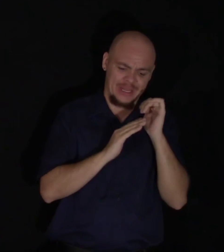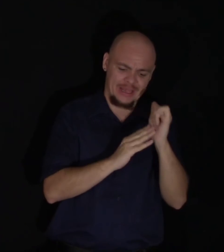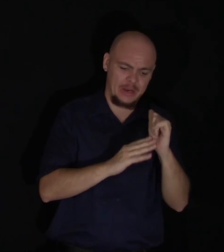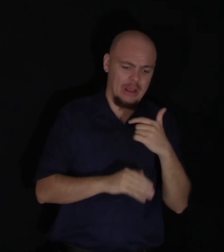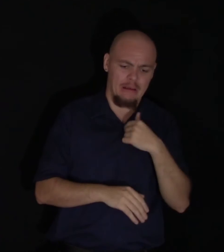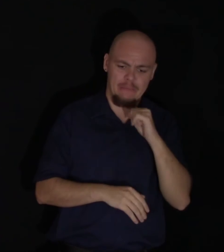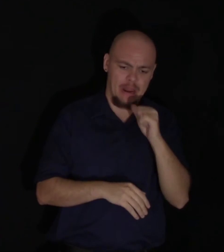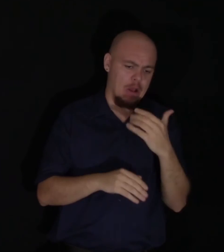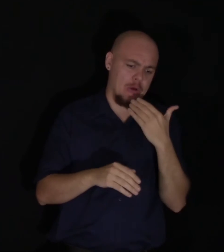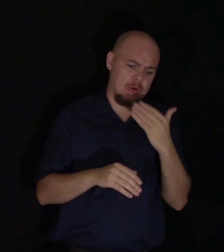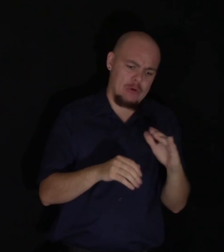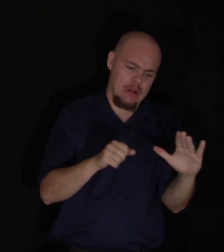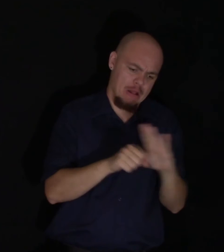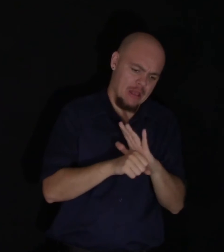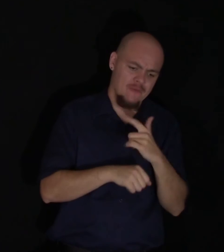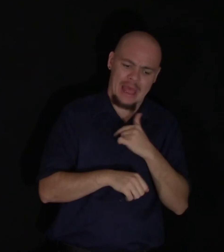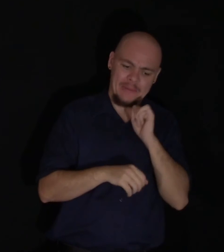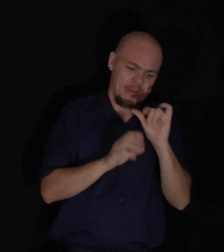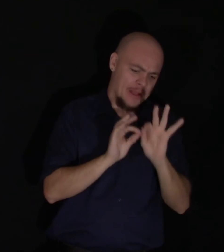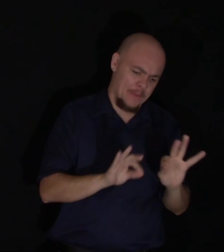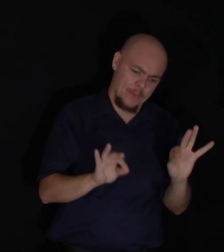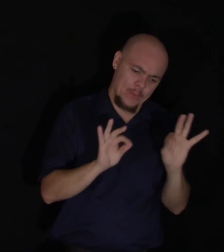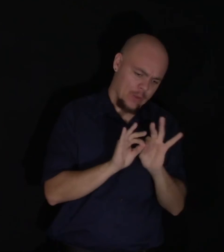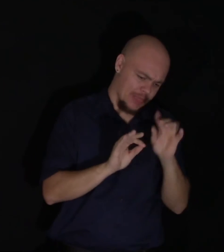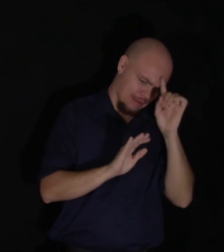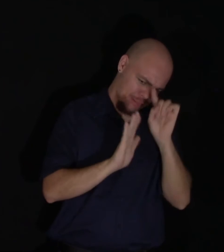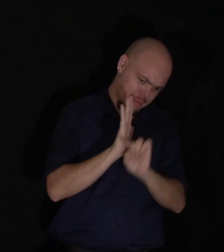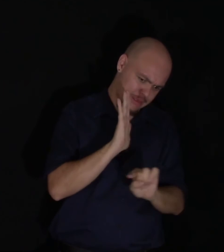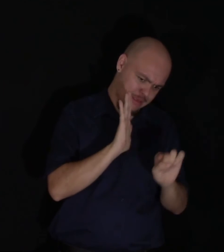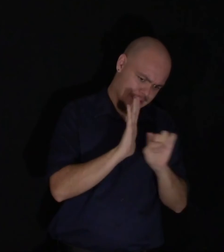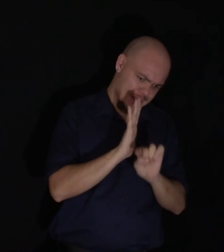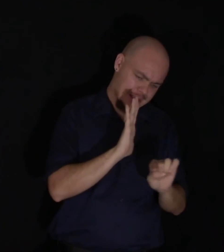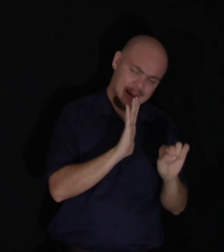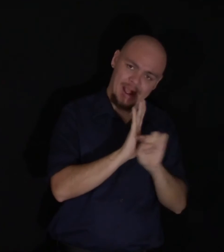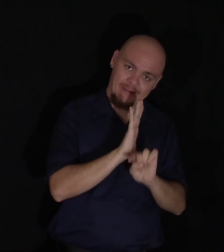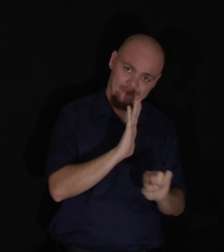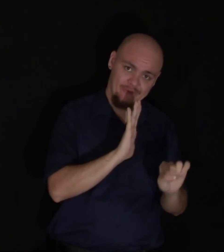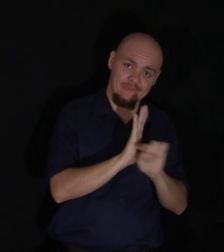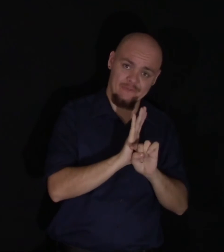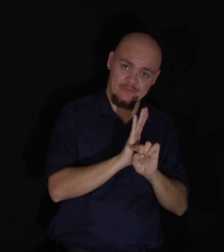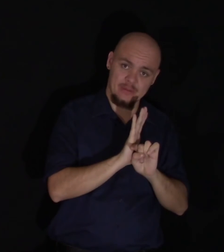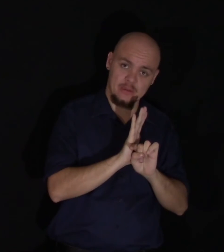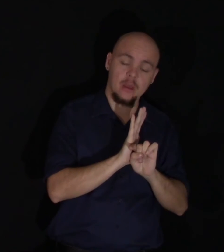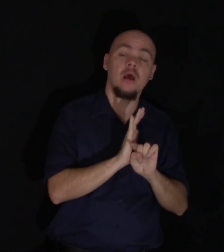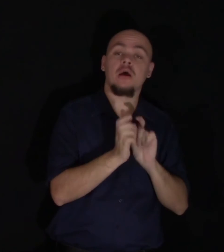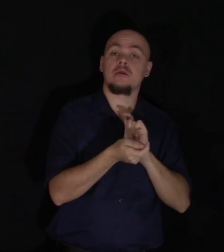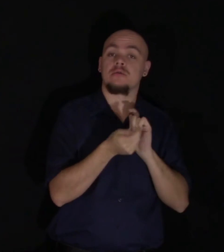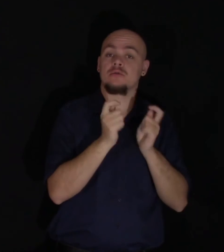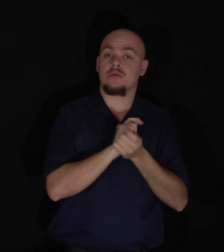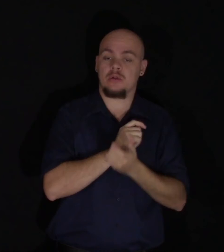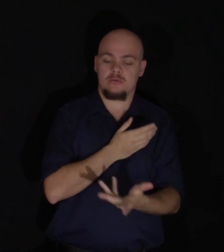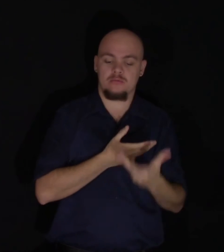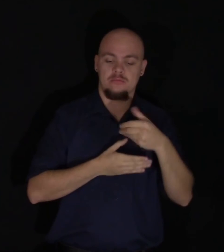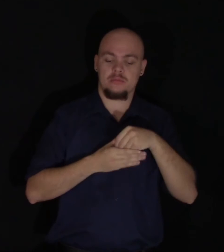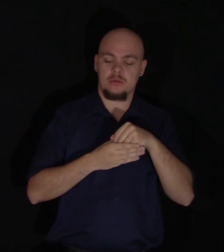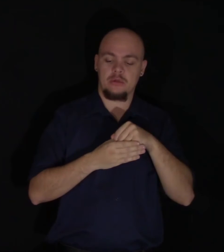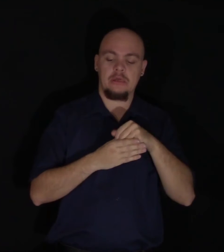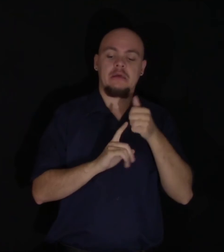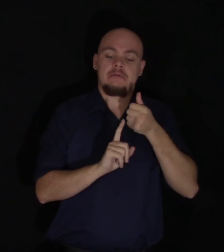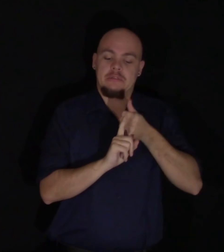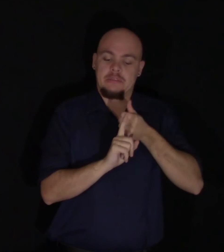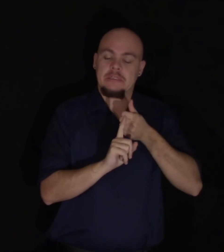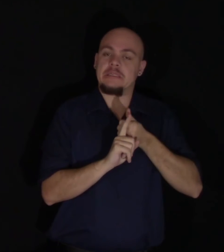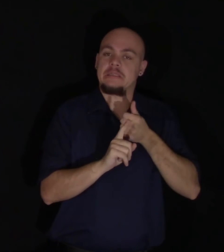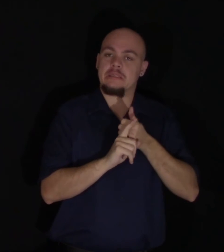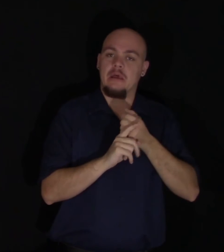I am not worthy. And then I knew that I had to turn inward for self-reflection. It